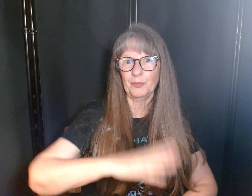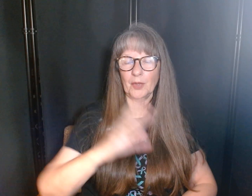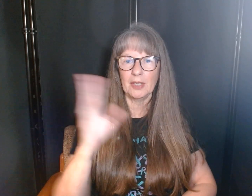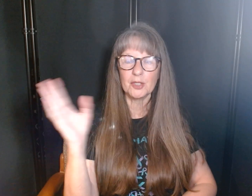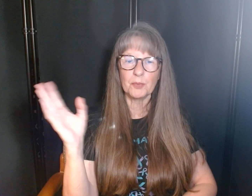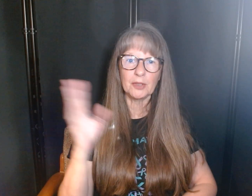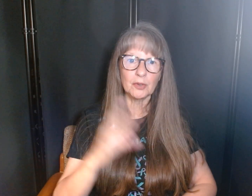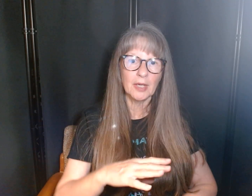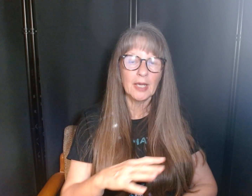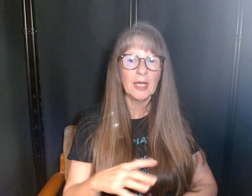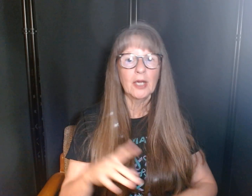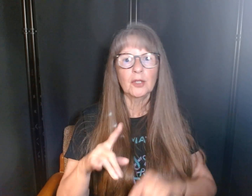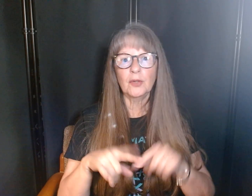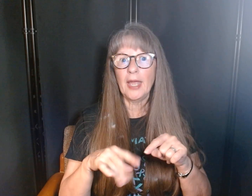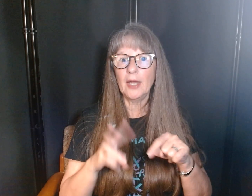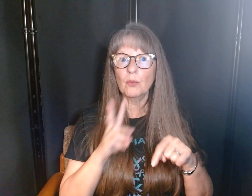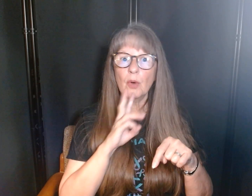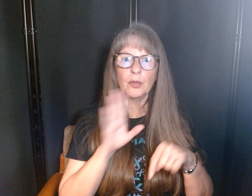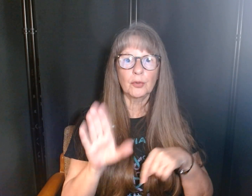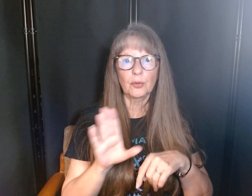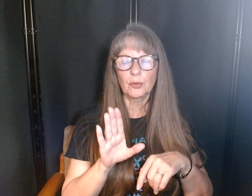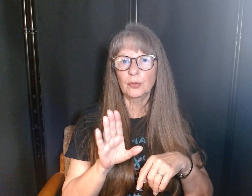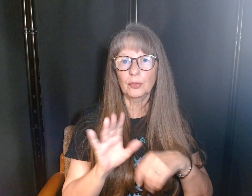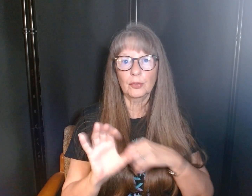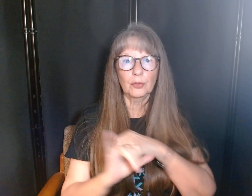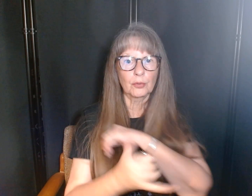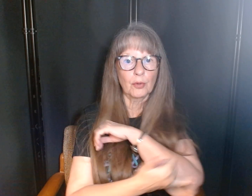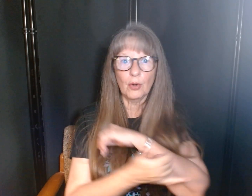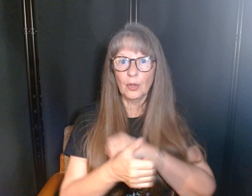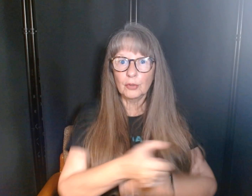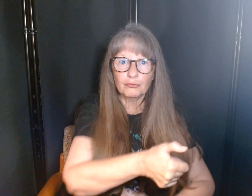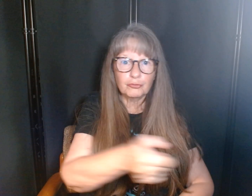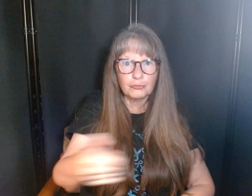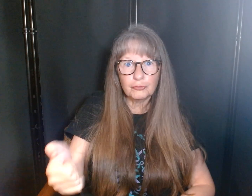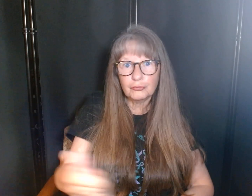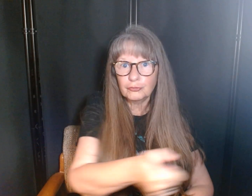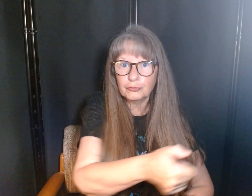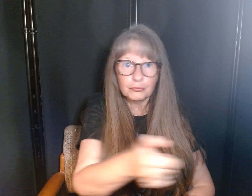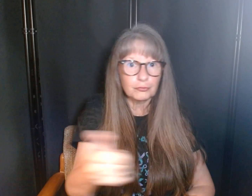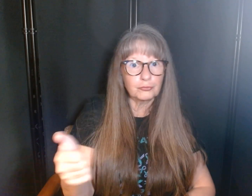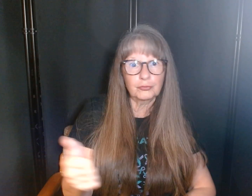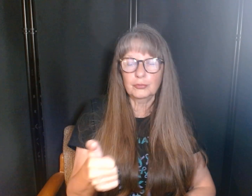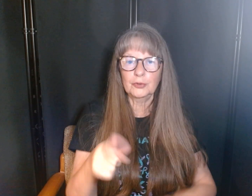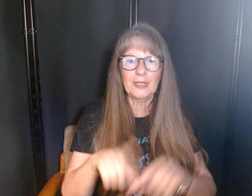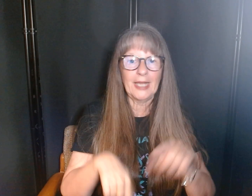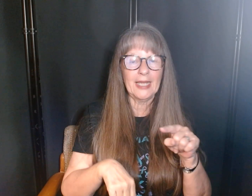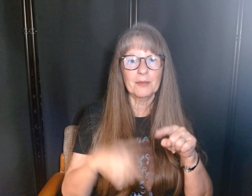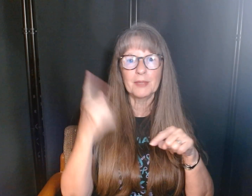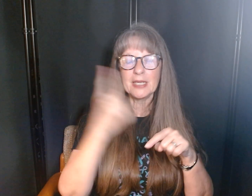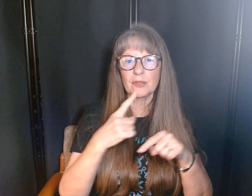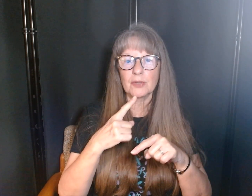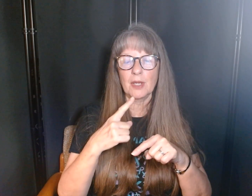right, a sprinkler. You can't water your yard. You can't because there's